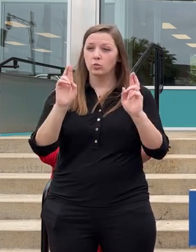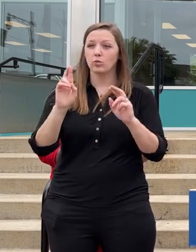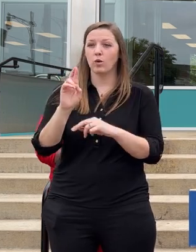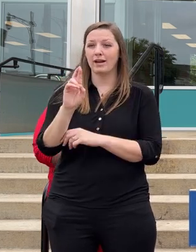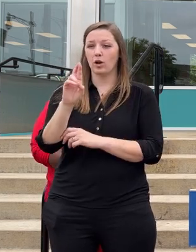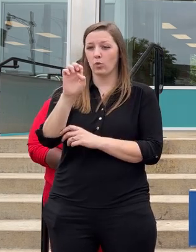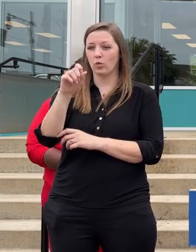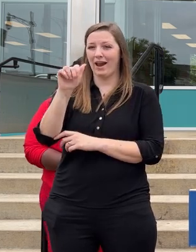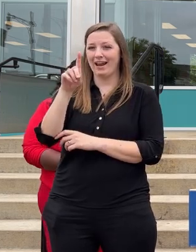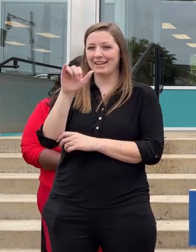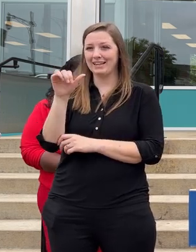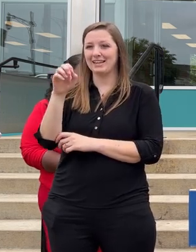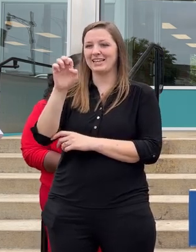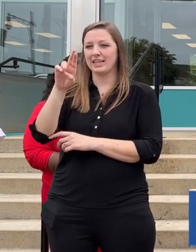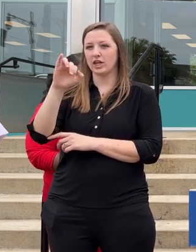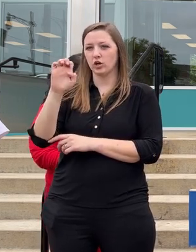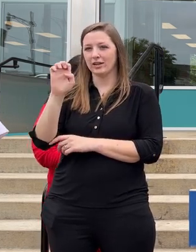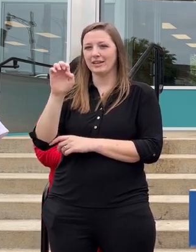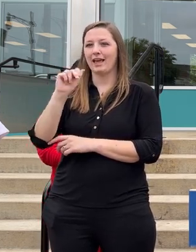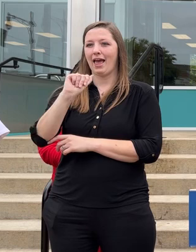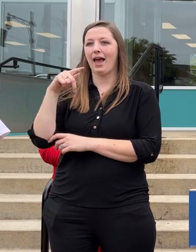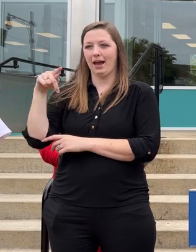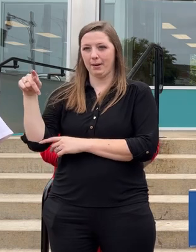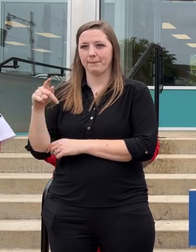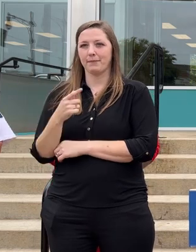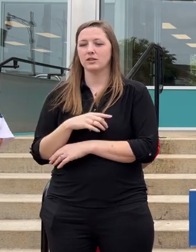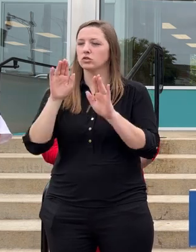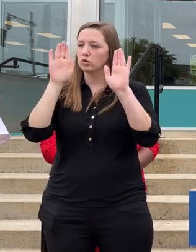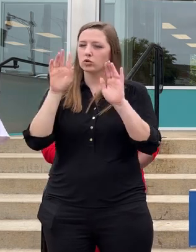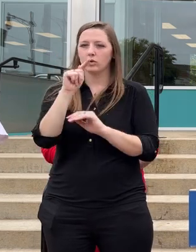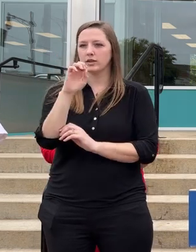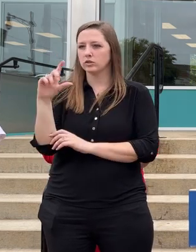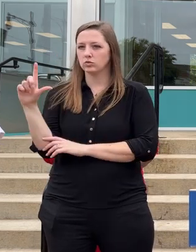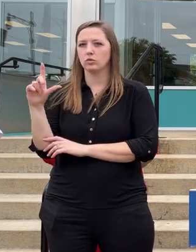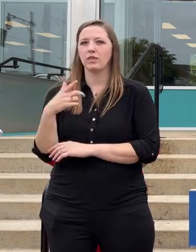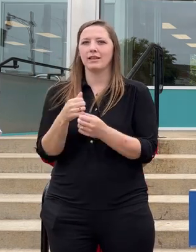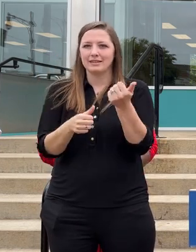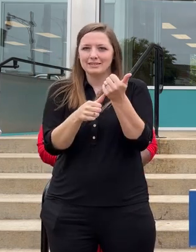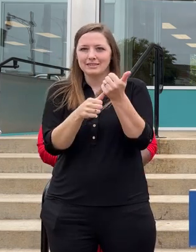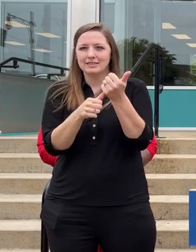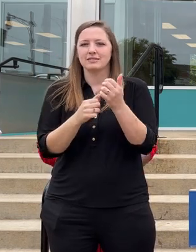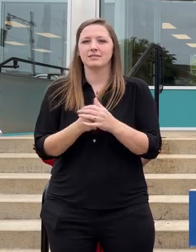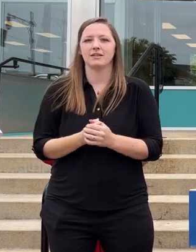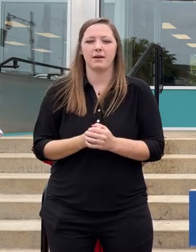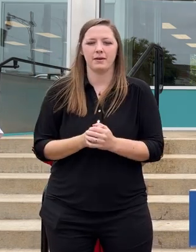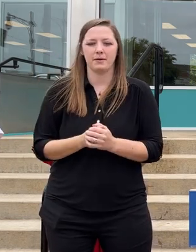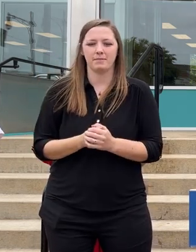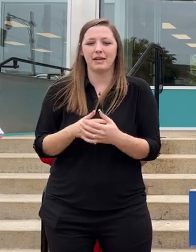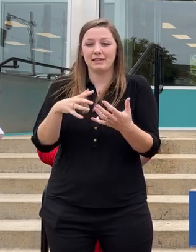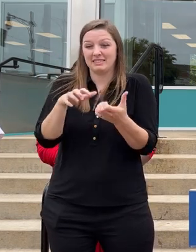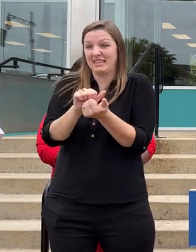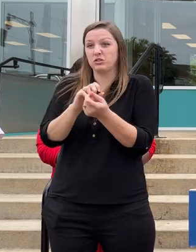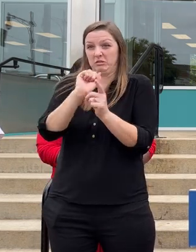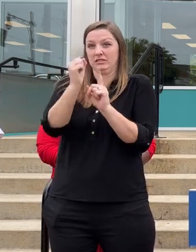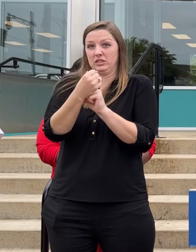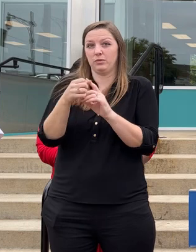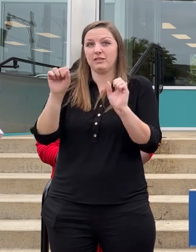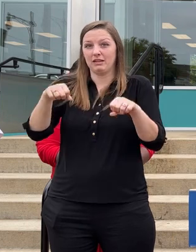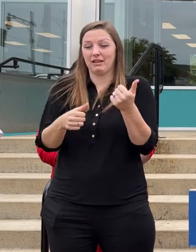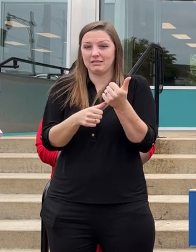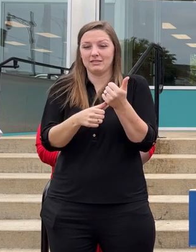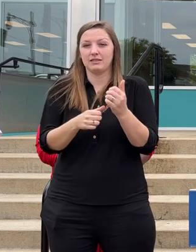for all of your devices. It is a great tool that can assist you in a disaster situation, but